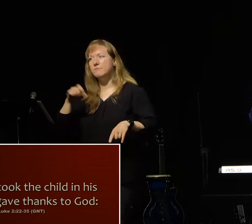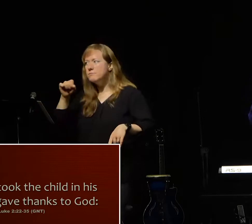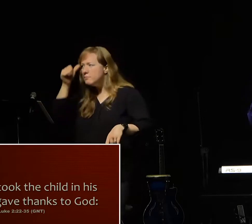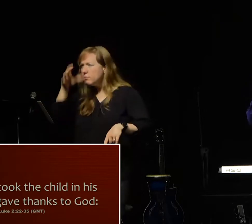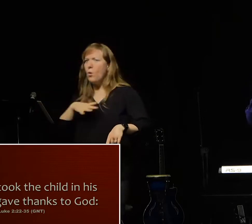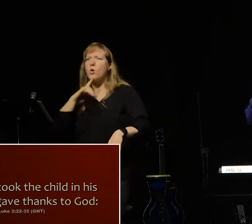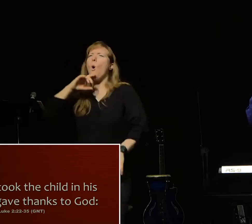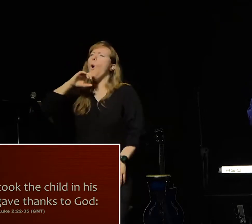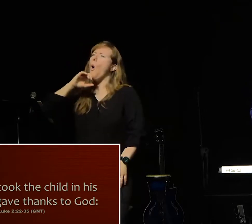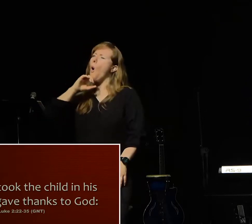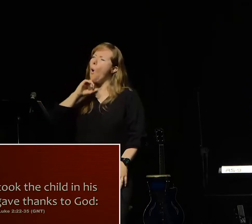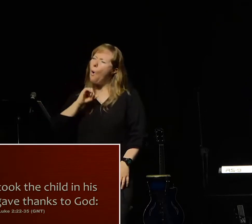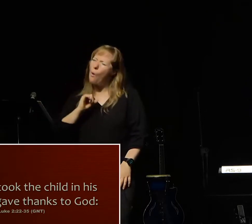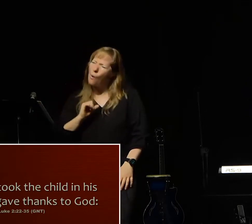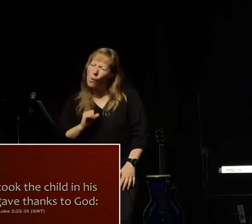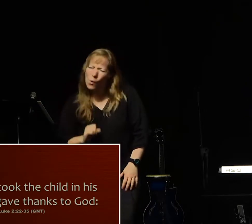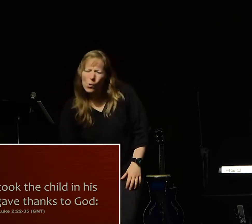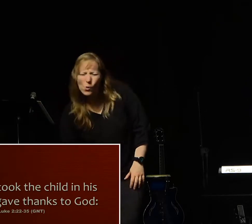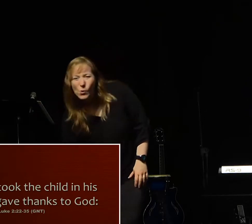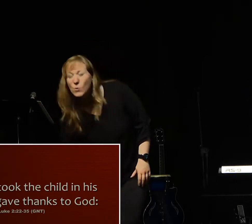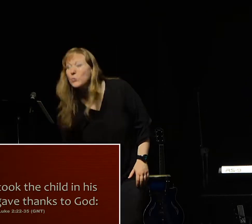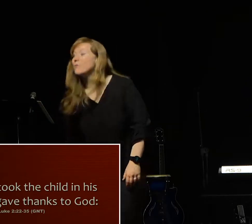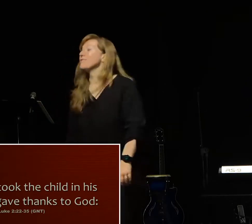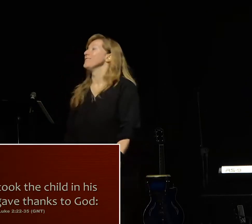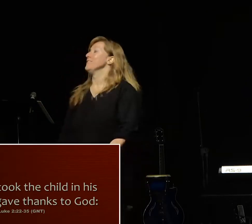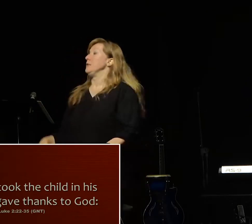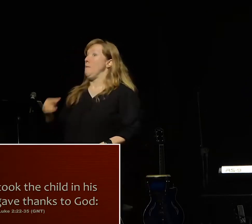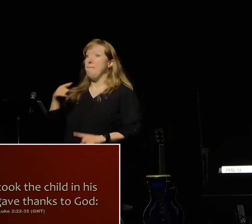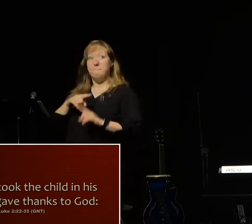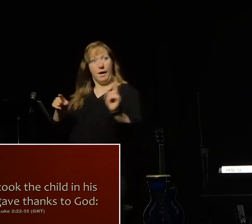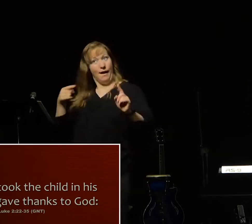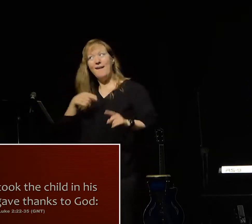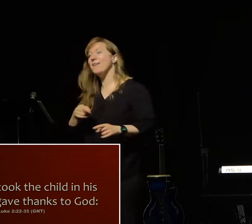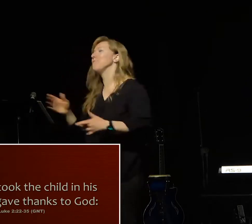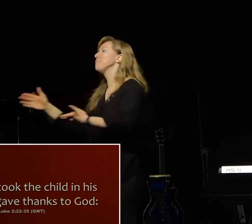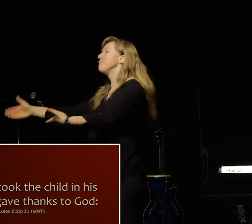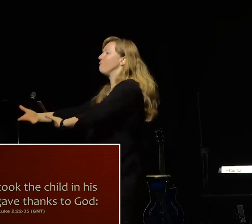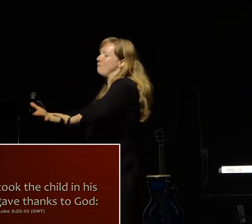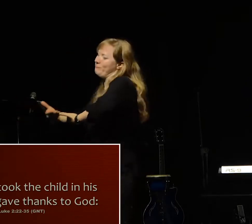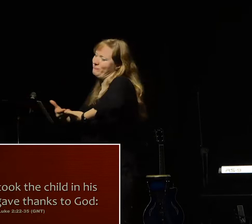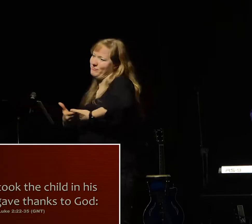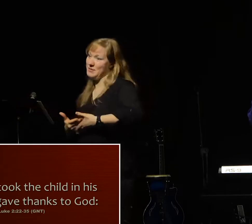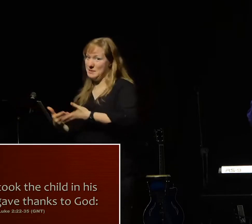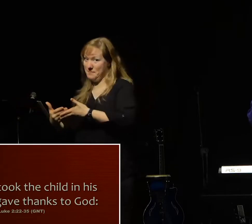was old, and he took the child into his arms.